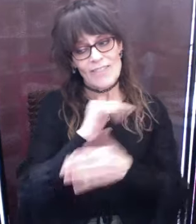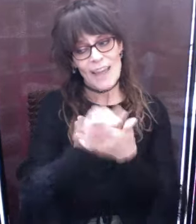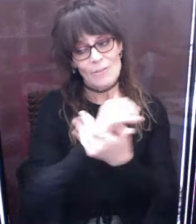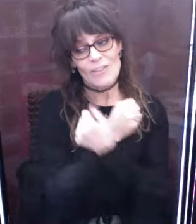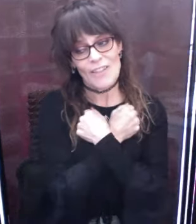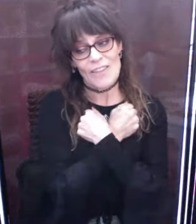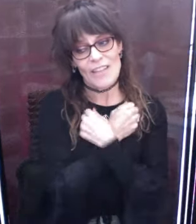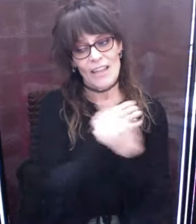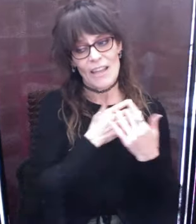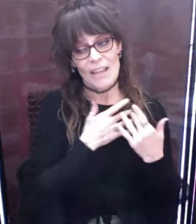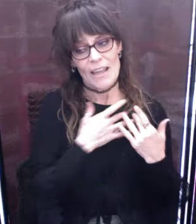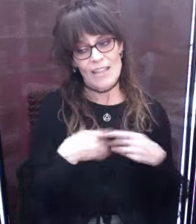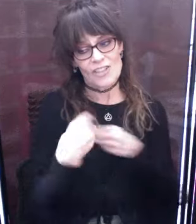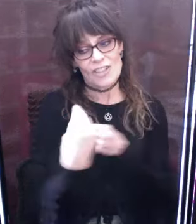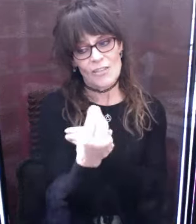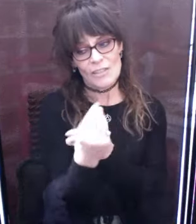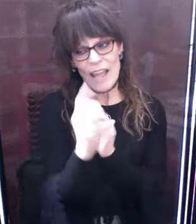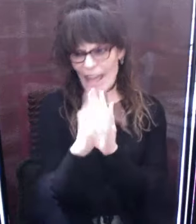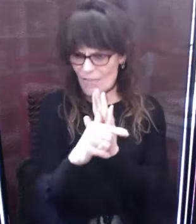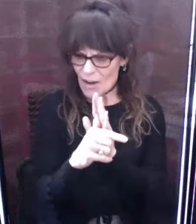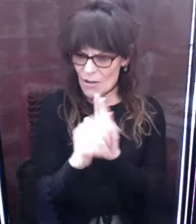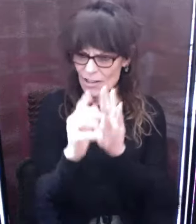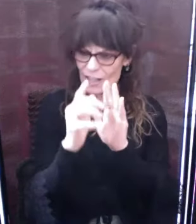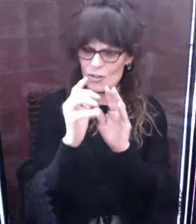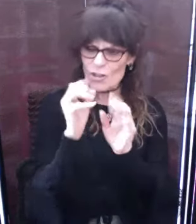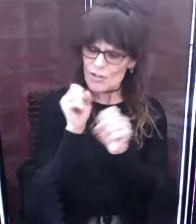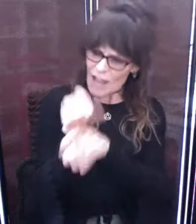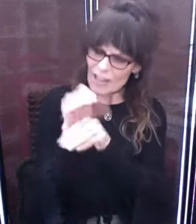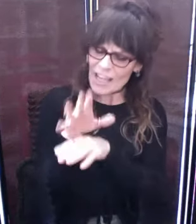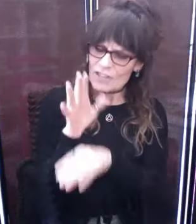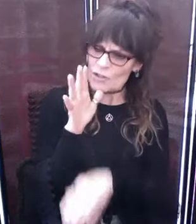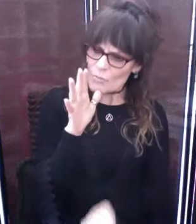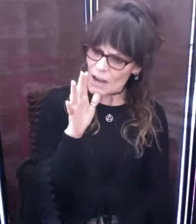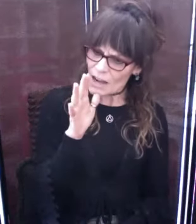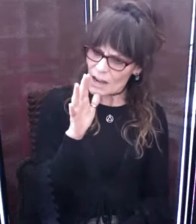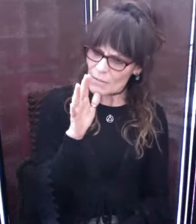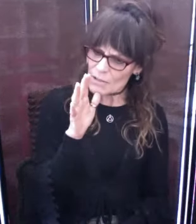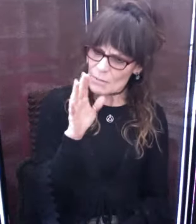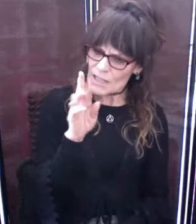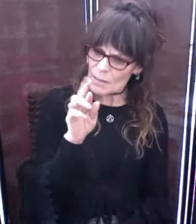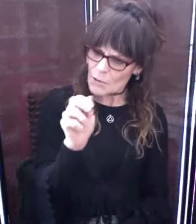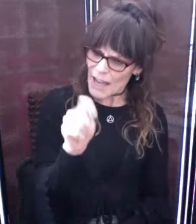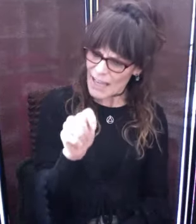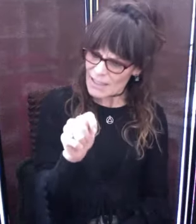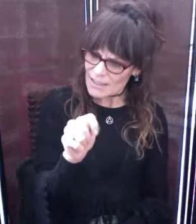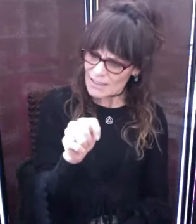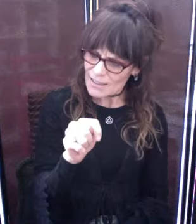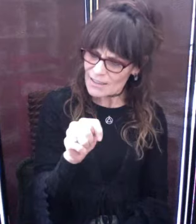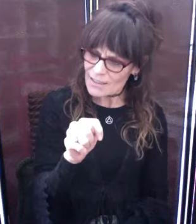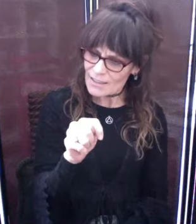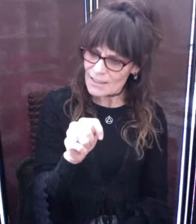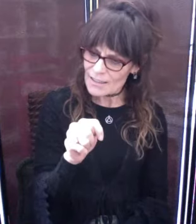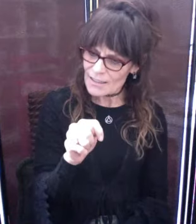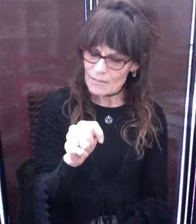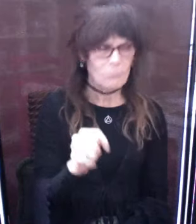later, you're yelling at your mom, being a little brat." And she said, "I know, I'm trying to